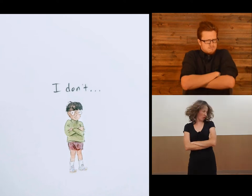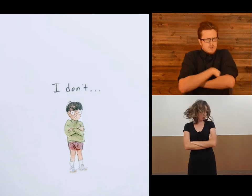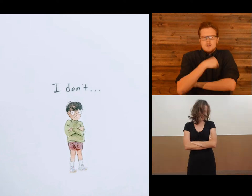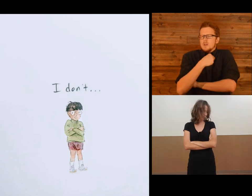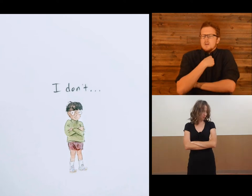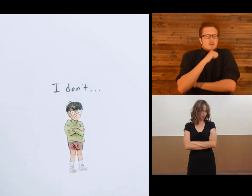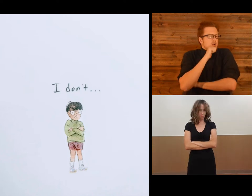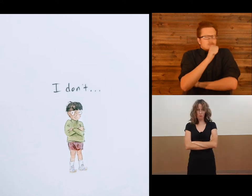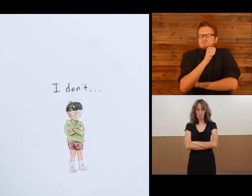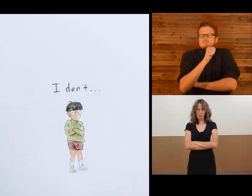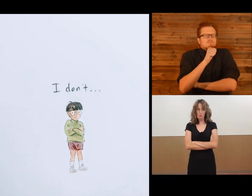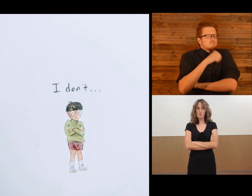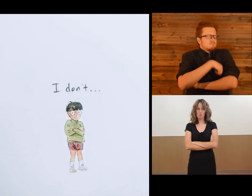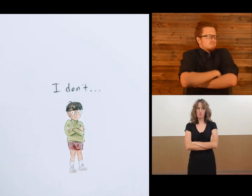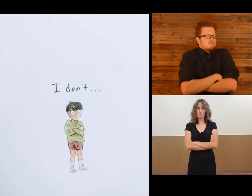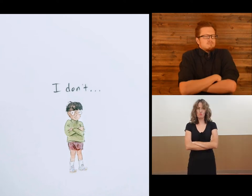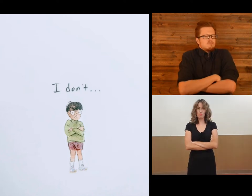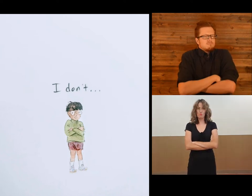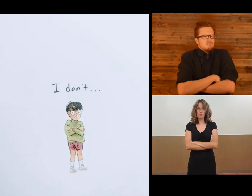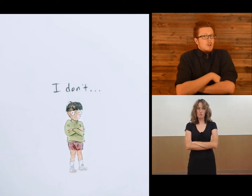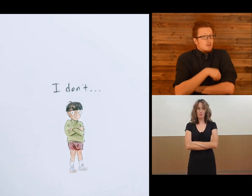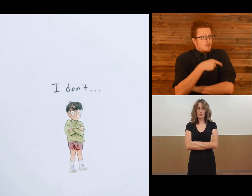I don't.